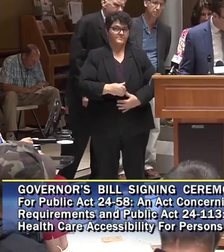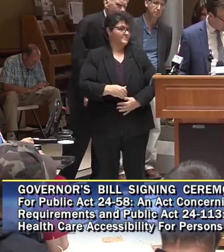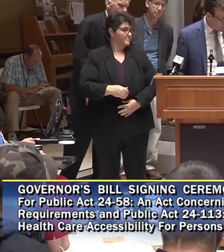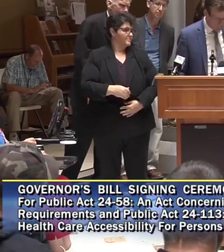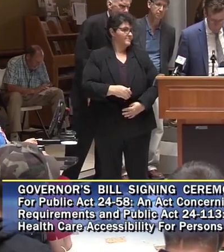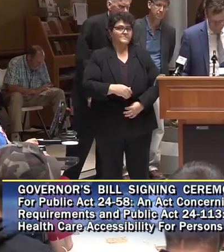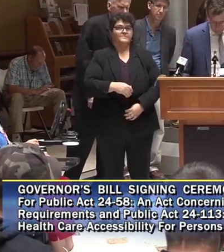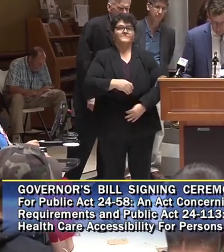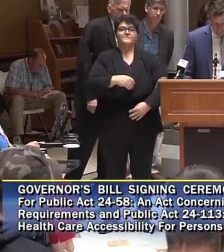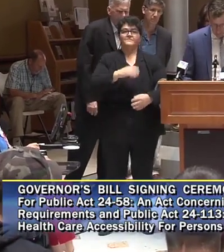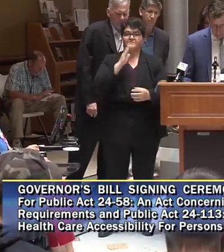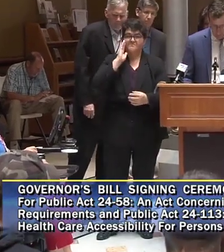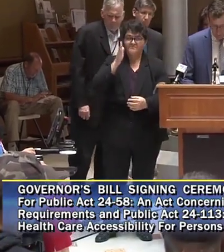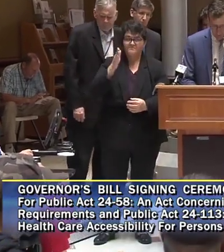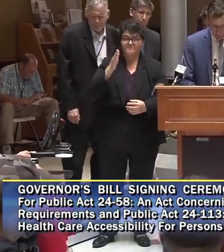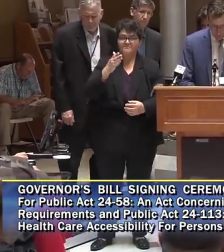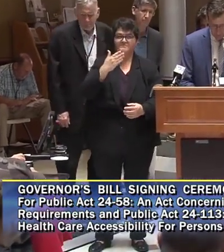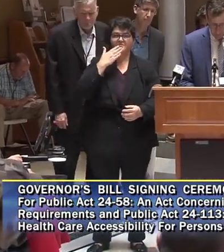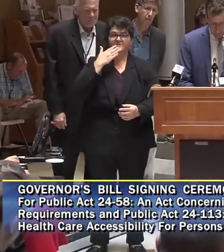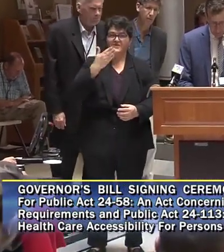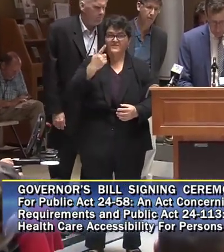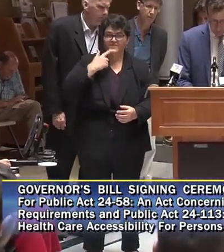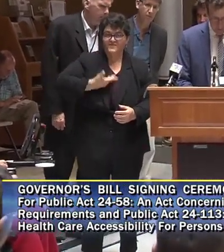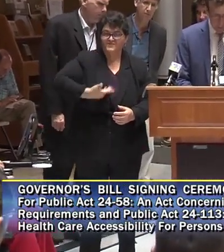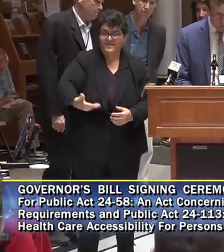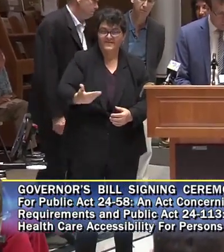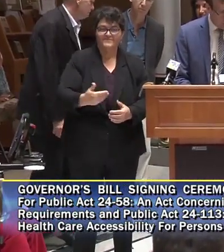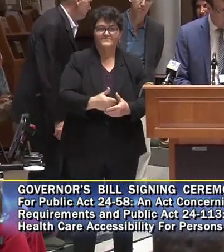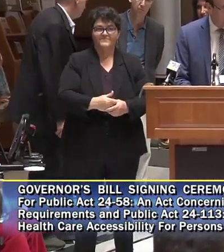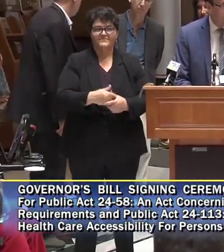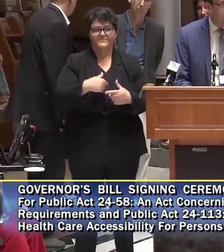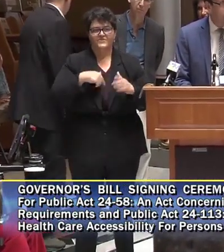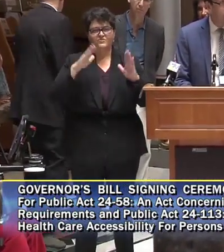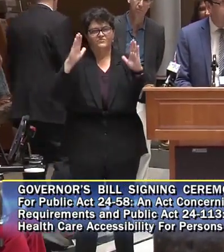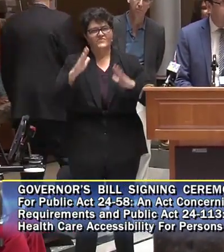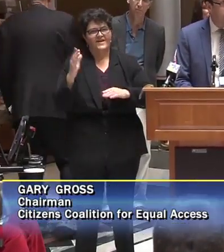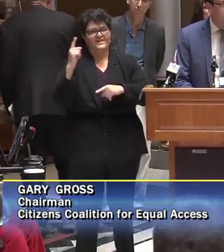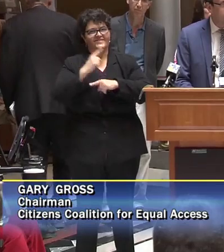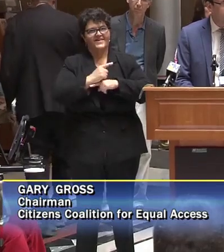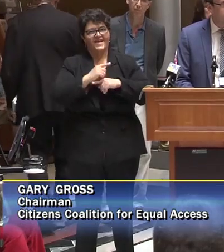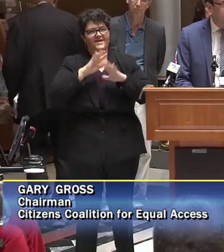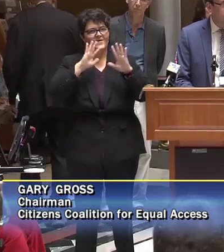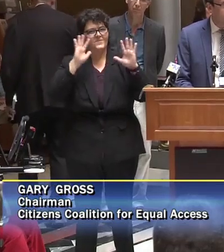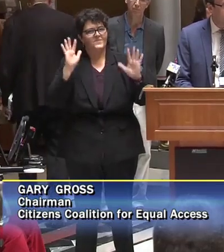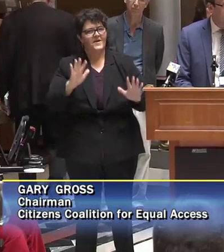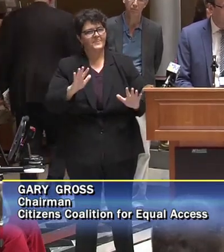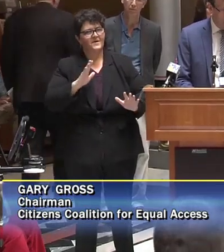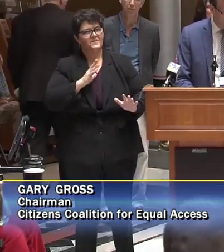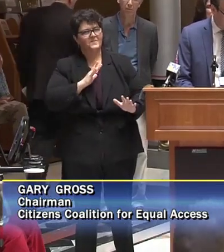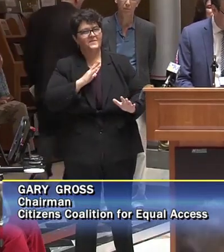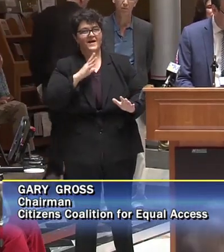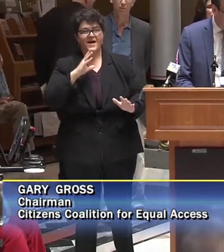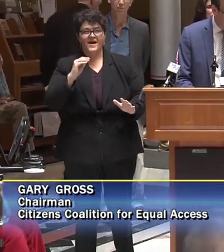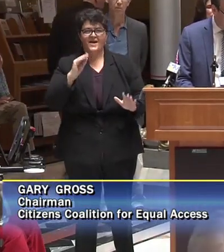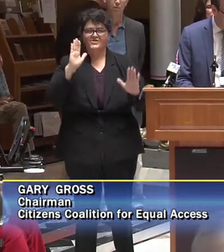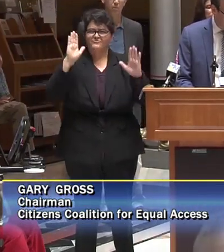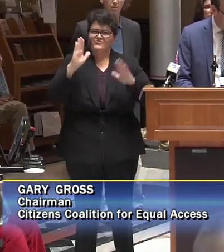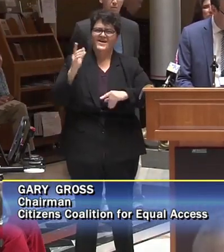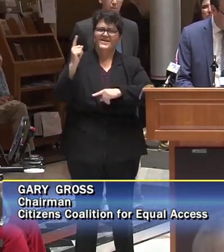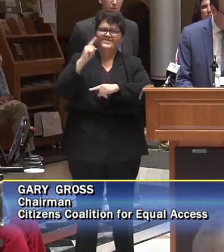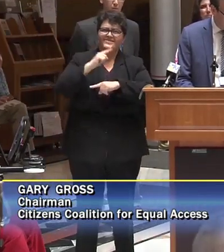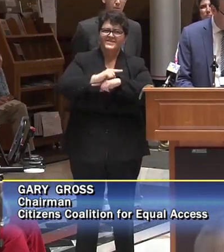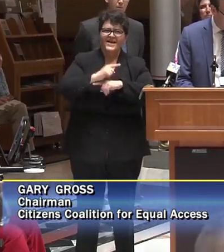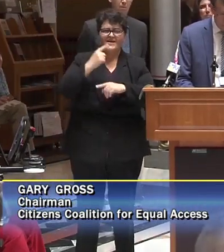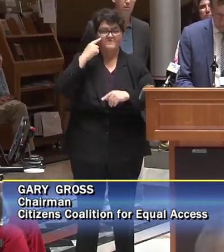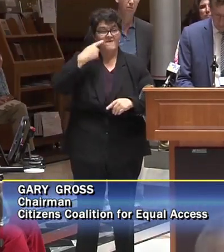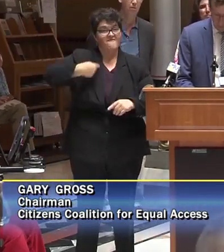Hello, thank you for having me. Great day, weather-wise. It's a great day for the